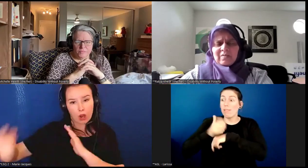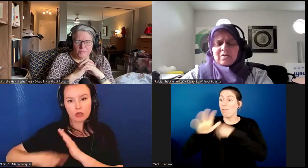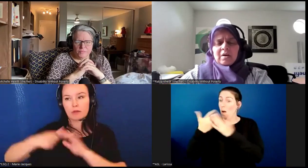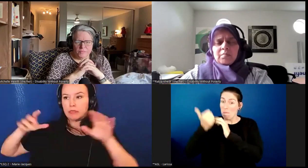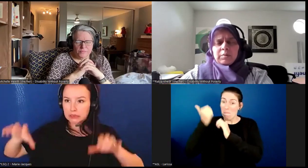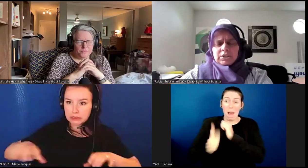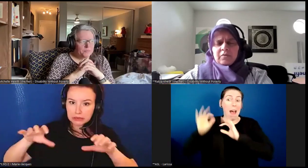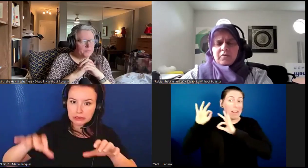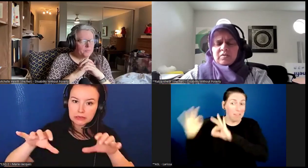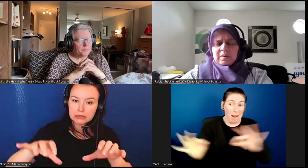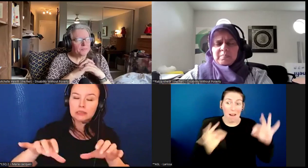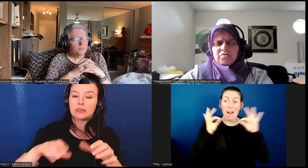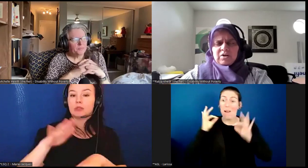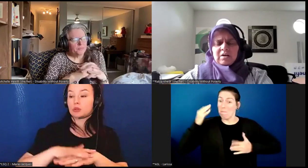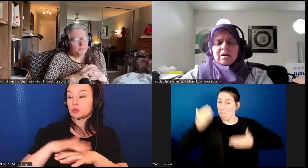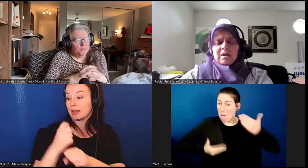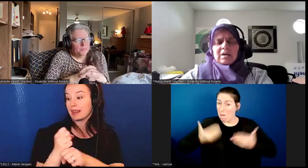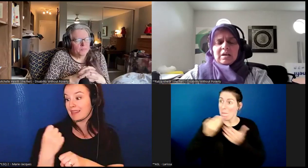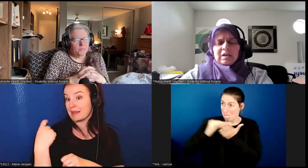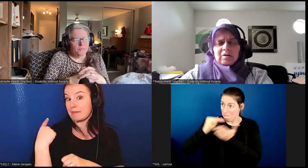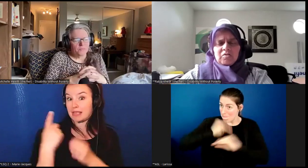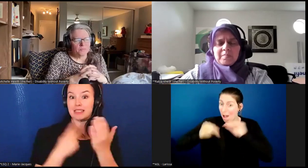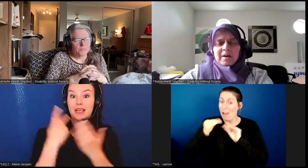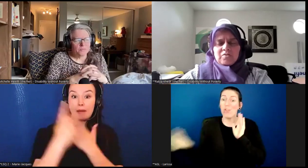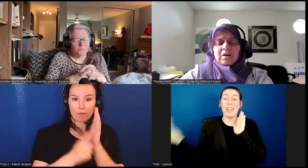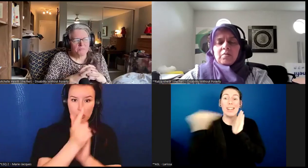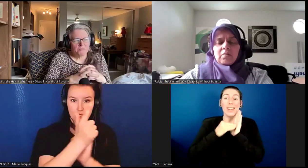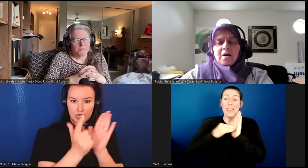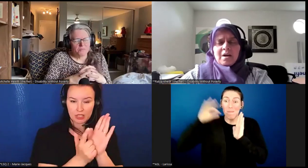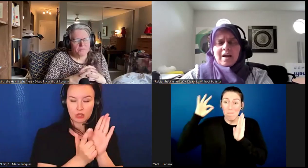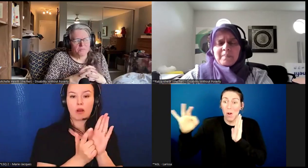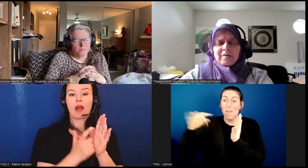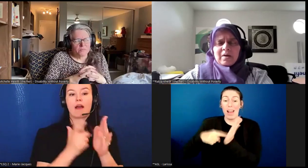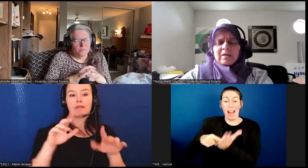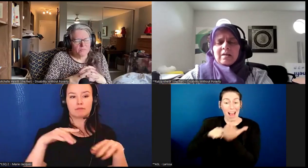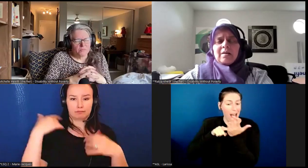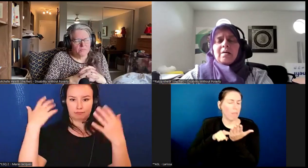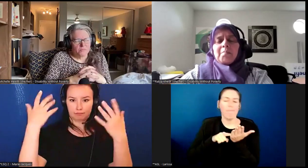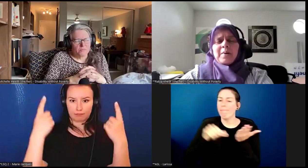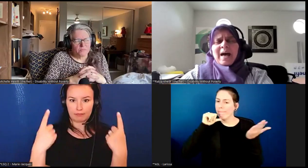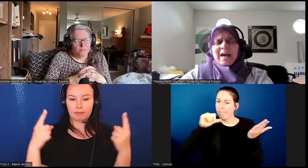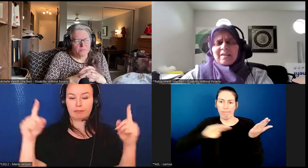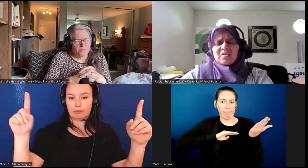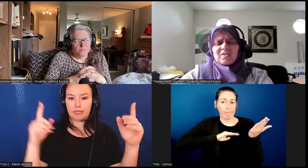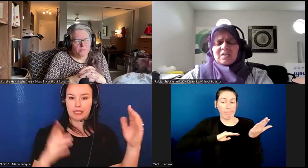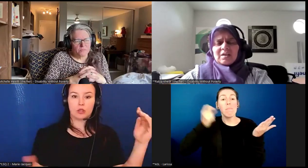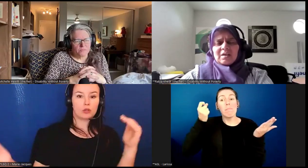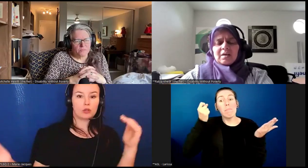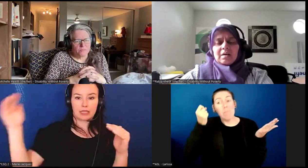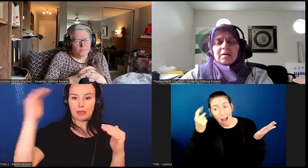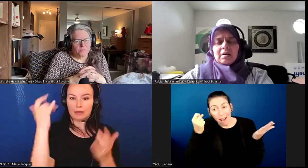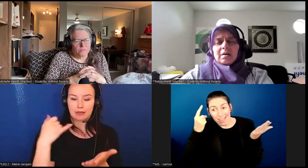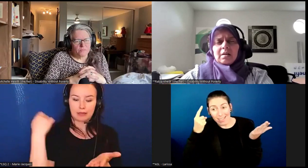passed, pushing for it to be budgeted. Here's the budget. We're not happy with it, but